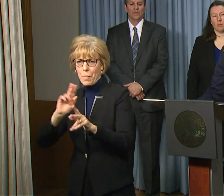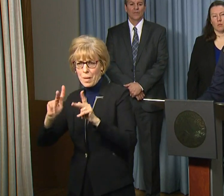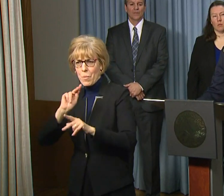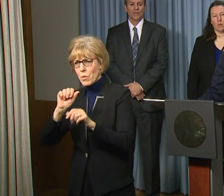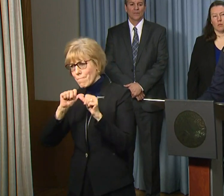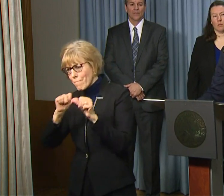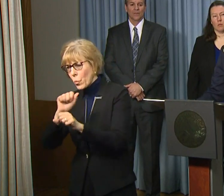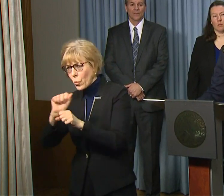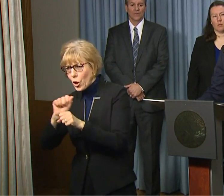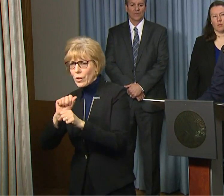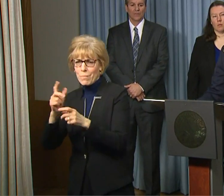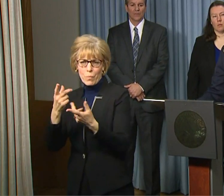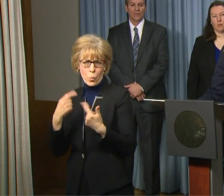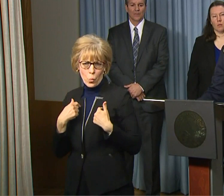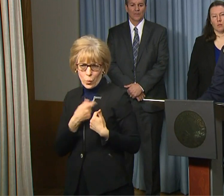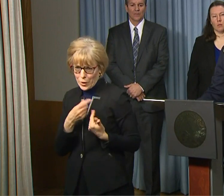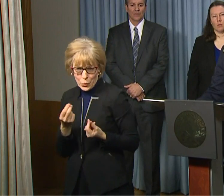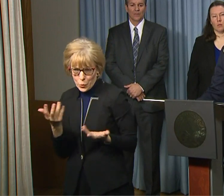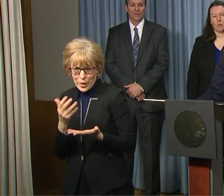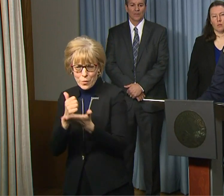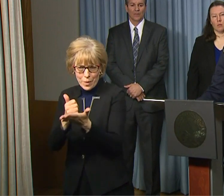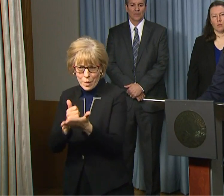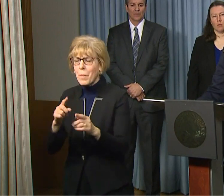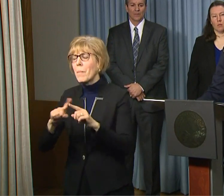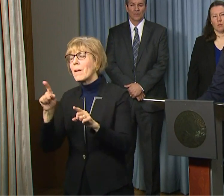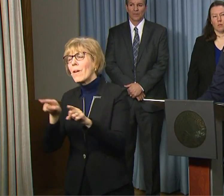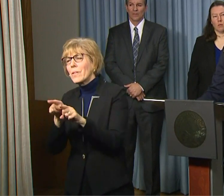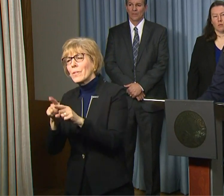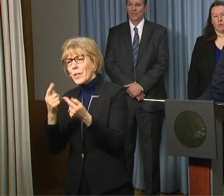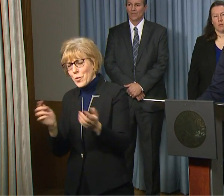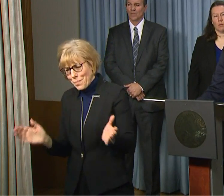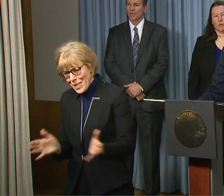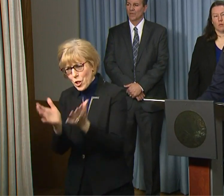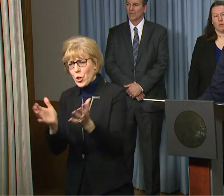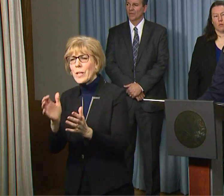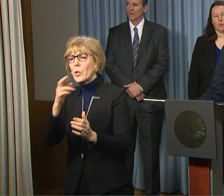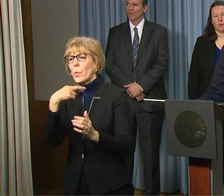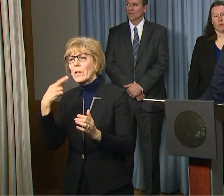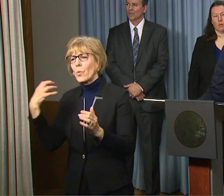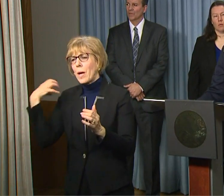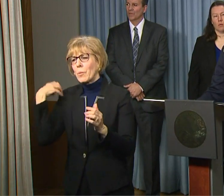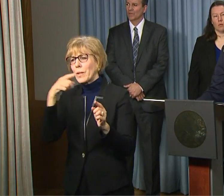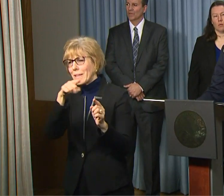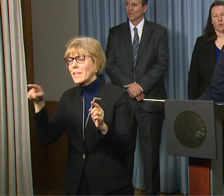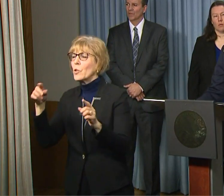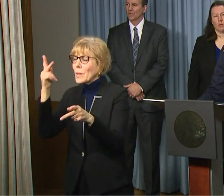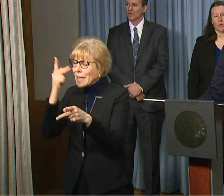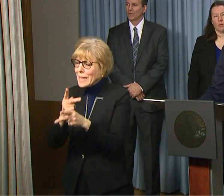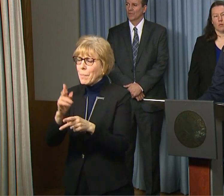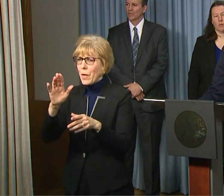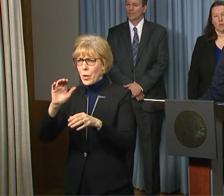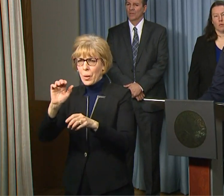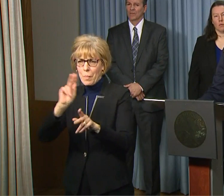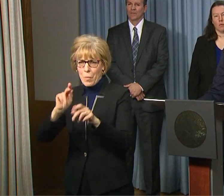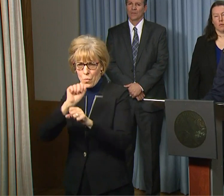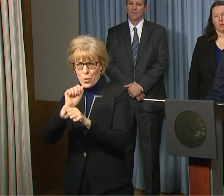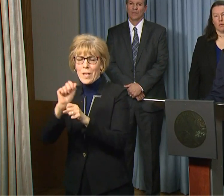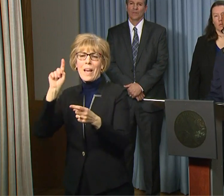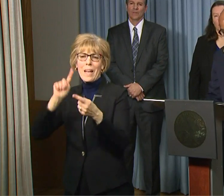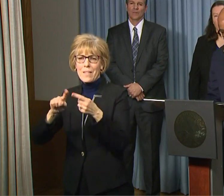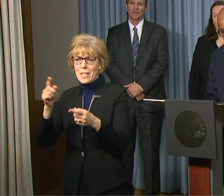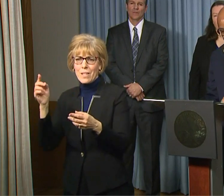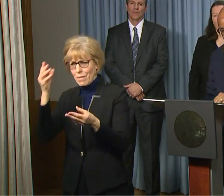help them. But more importantly, you know, trying to encourage them to try to do whatever they can to aid their employees until further notice. I know this is